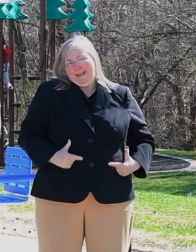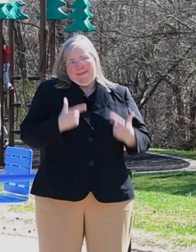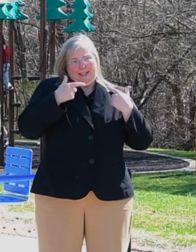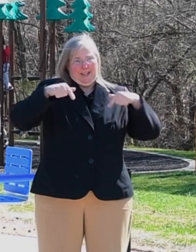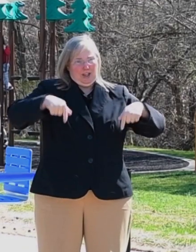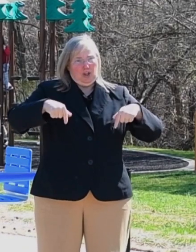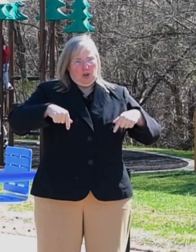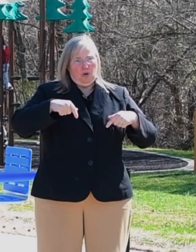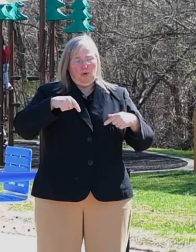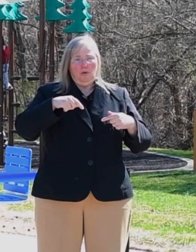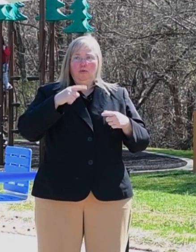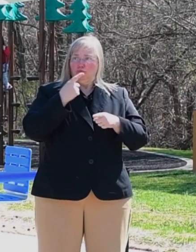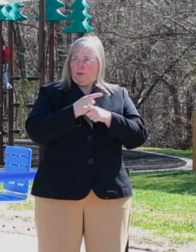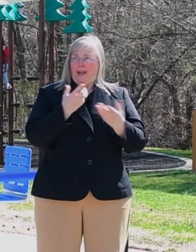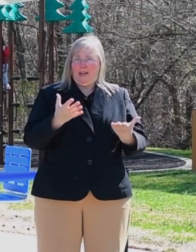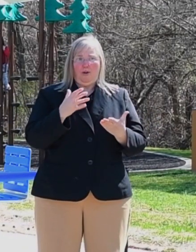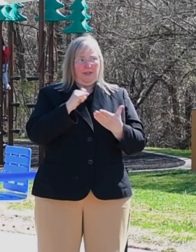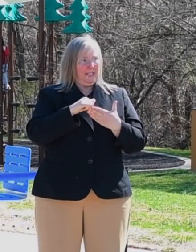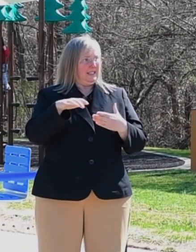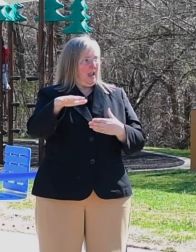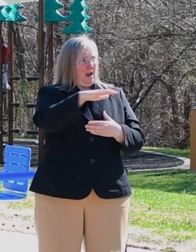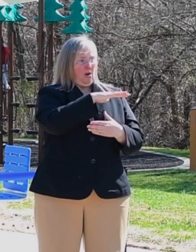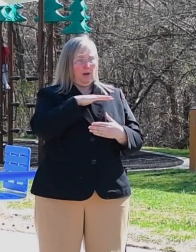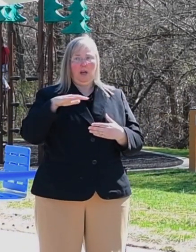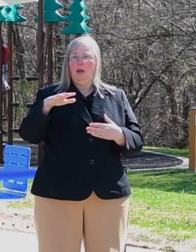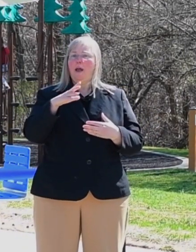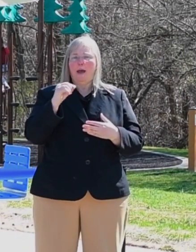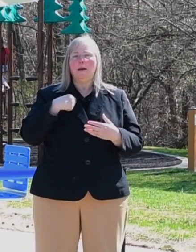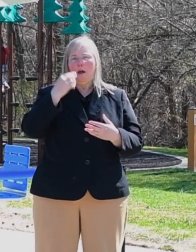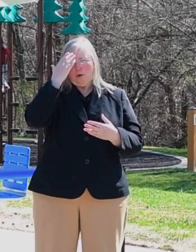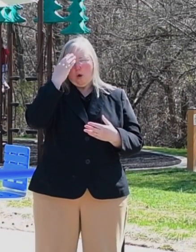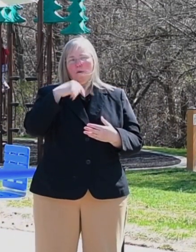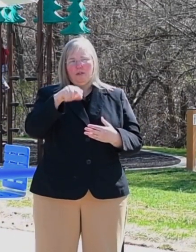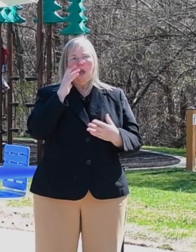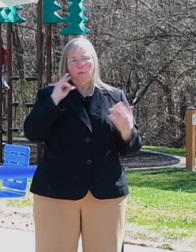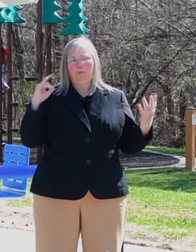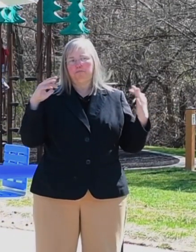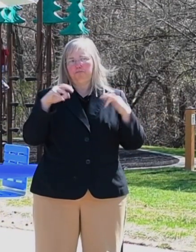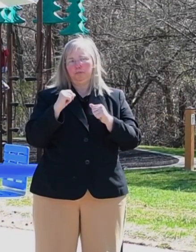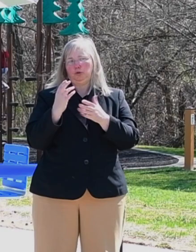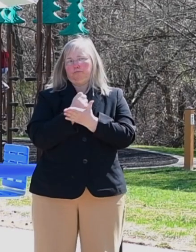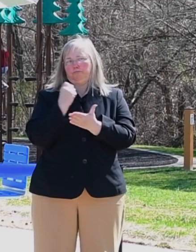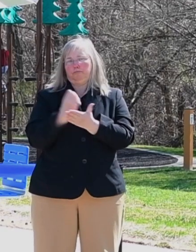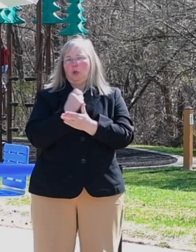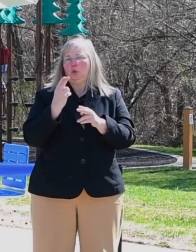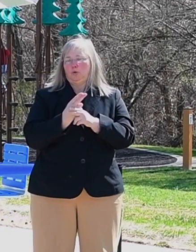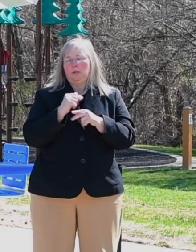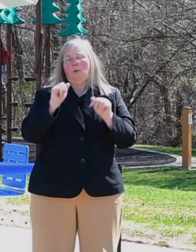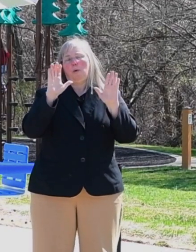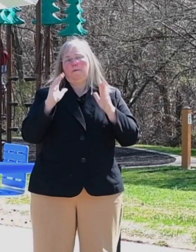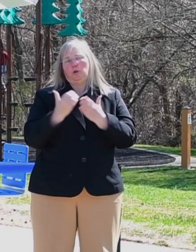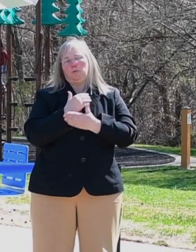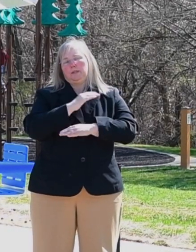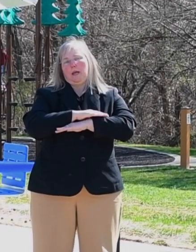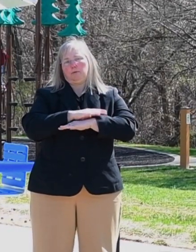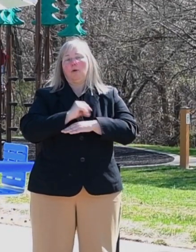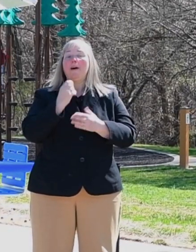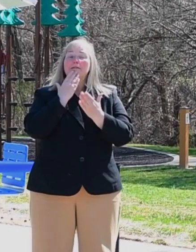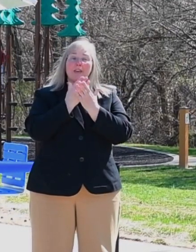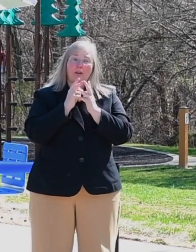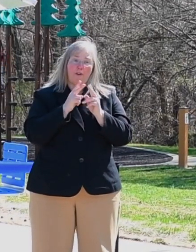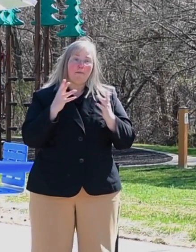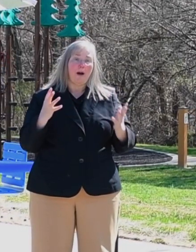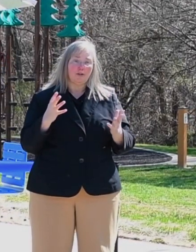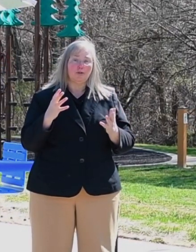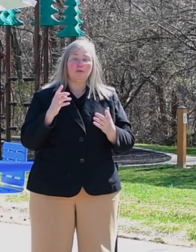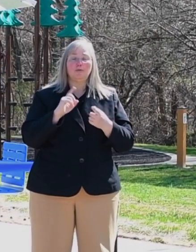here right here in this area, and I know that they will utilize these wonderful new tables. So thank you very much